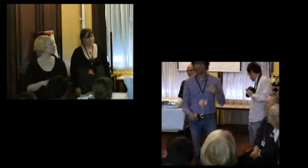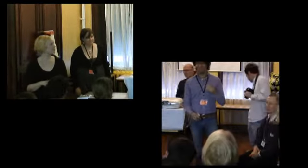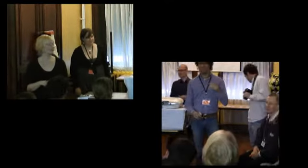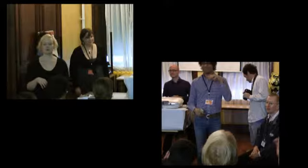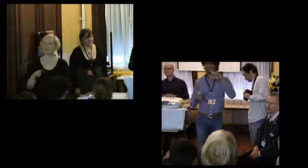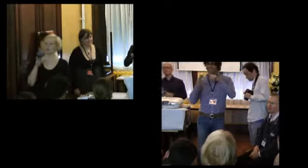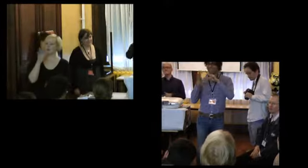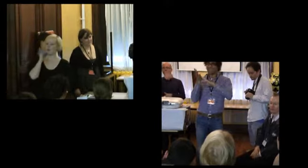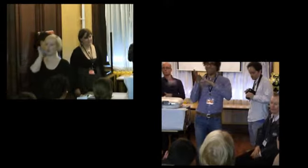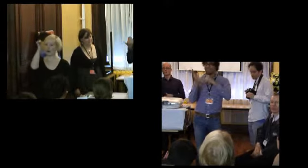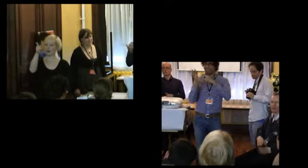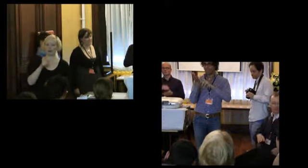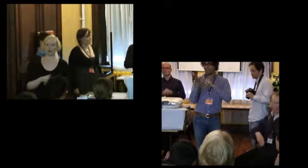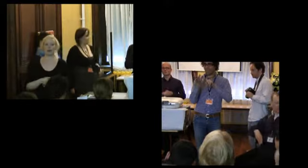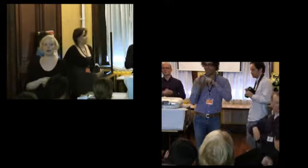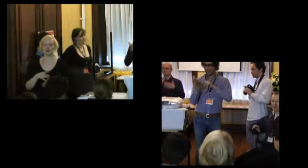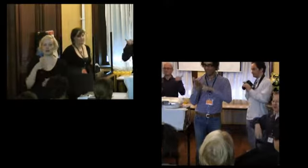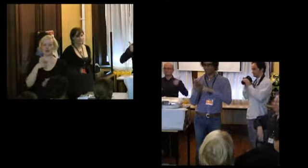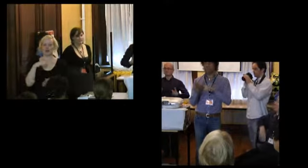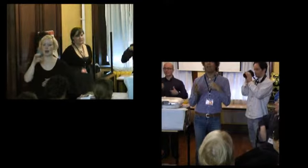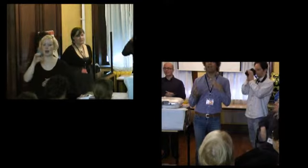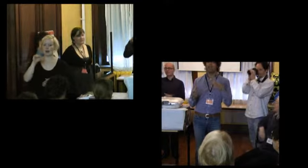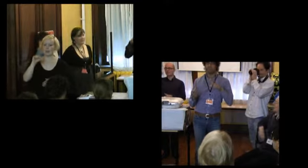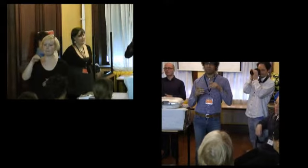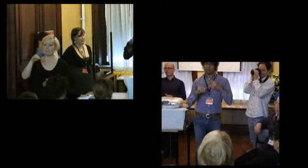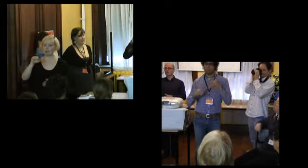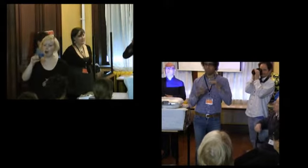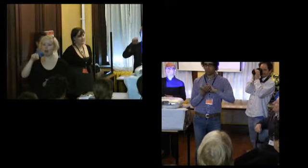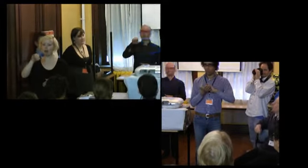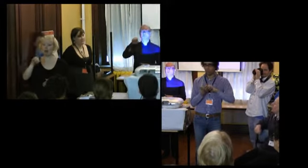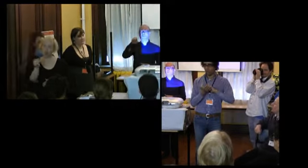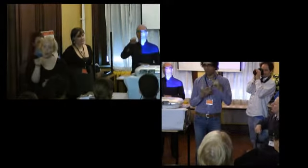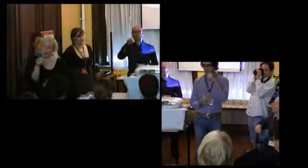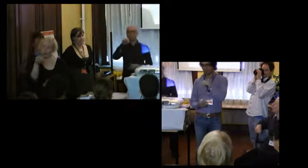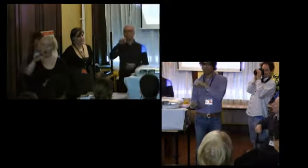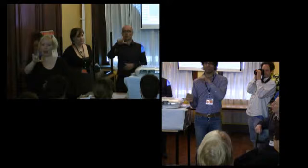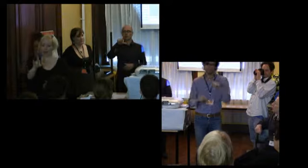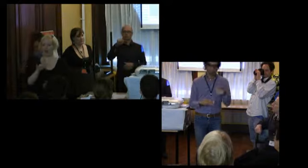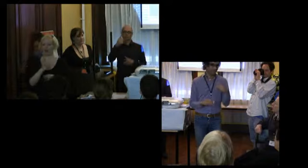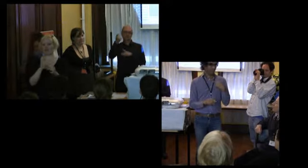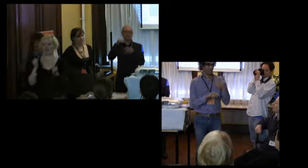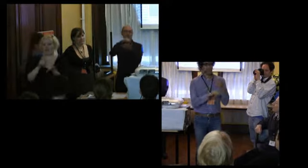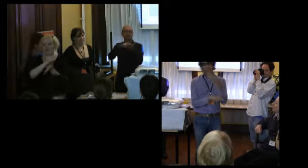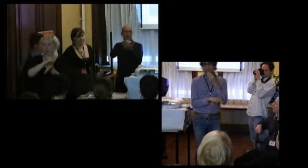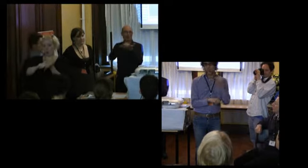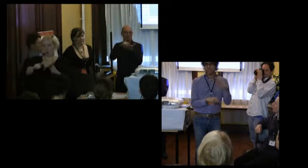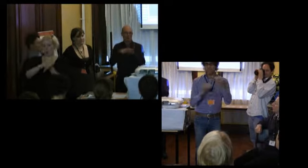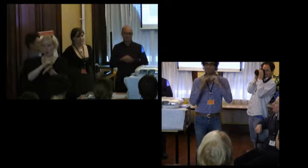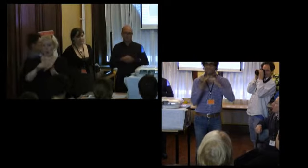Good morning. I'm Emmanuelle. and I'm from New York,